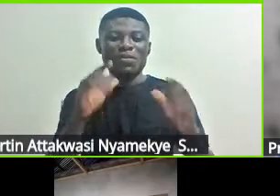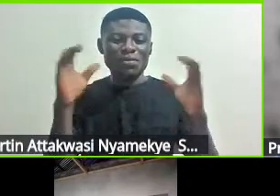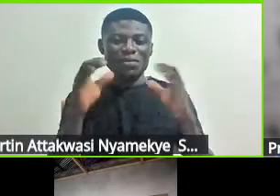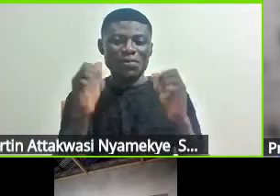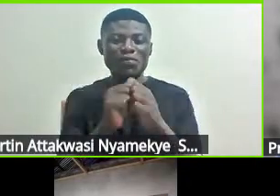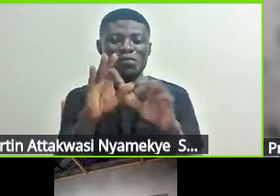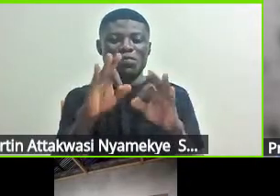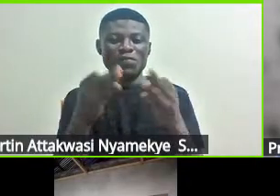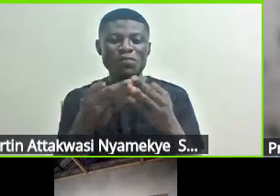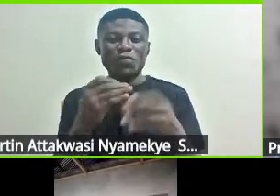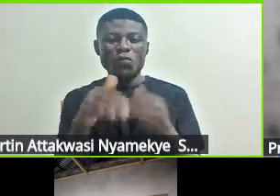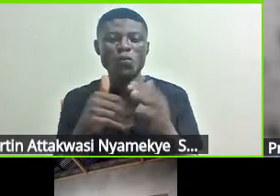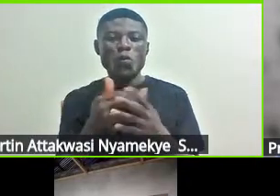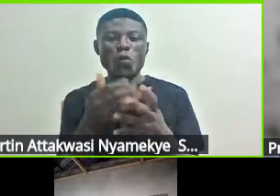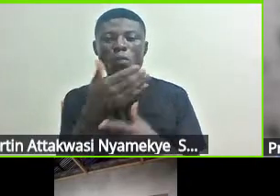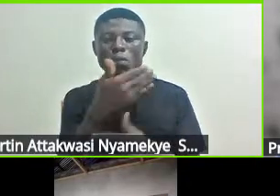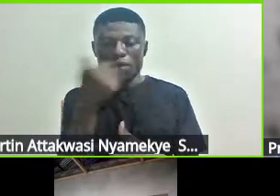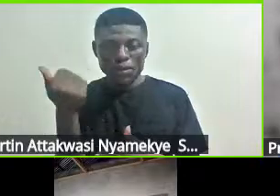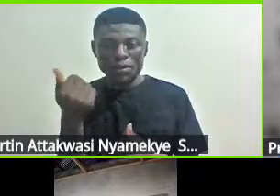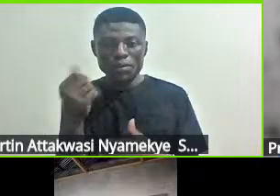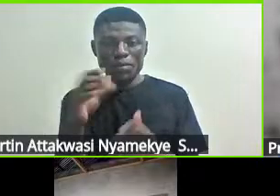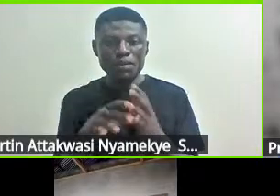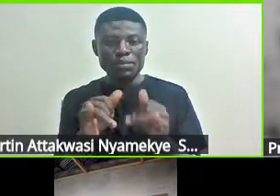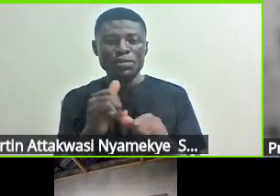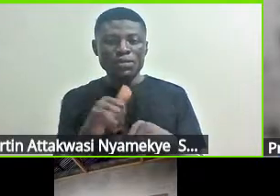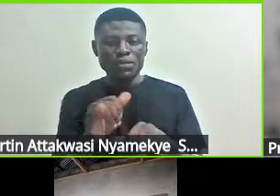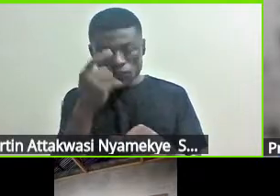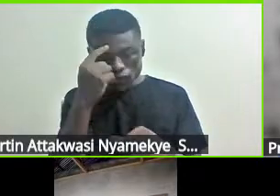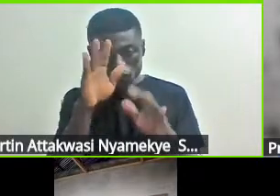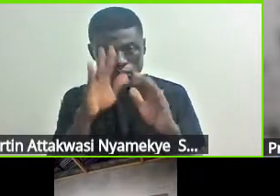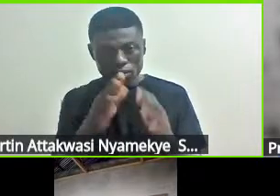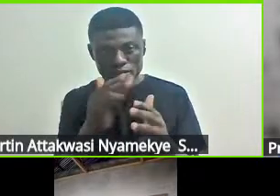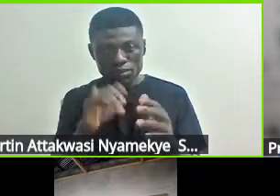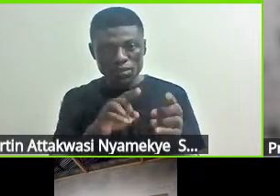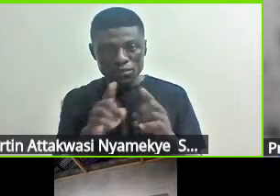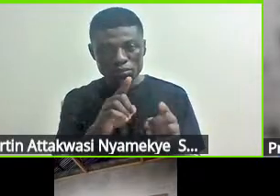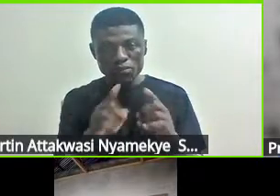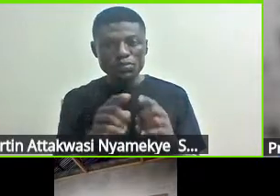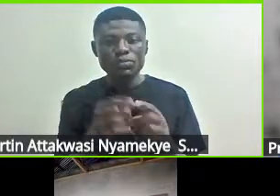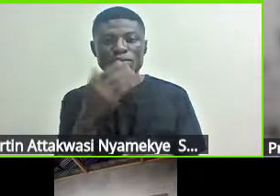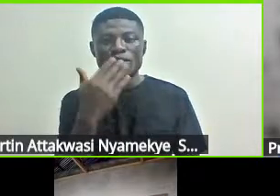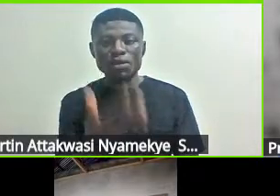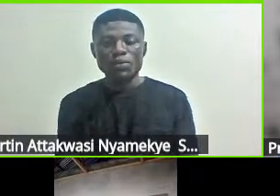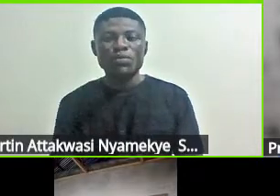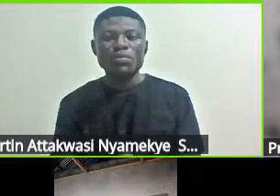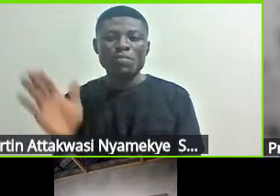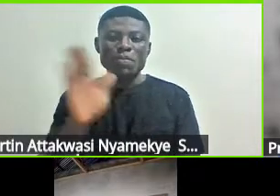wish you all the best, but stay tuned for amazing things that are coming up. Thank you. Bye-bye.